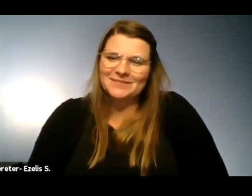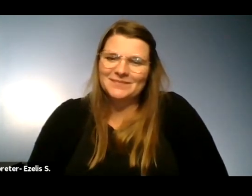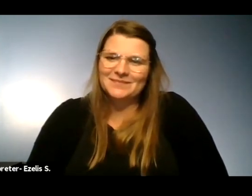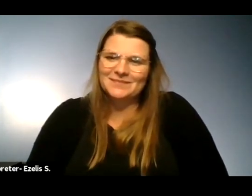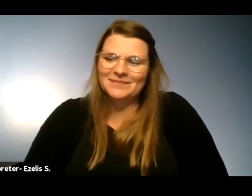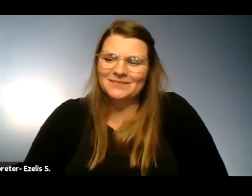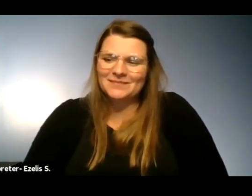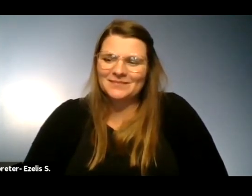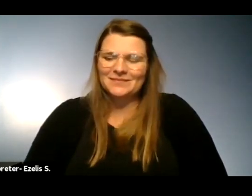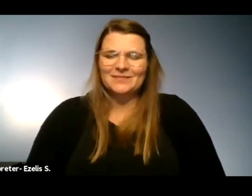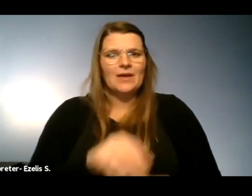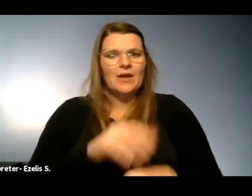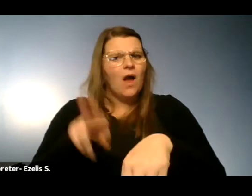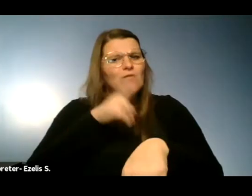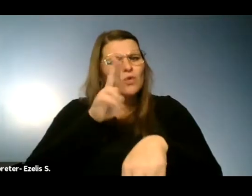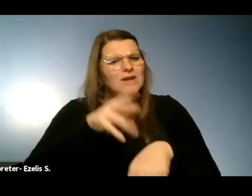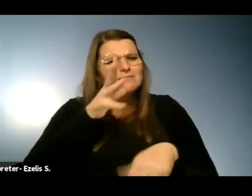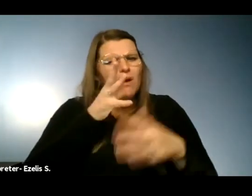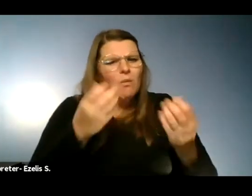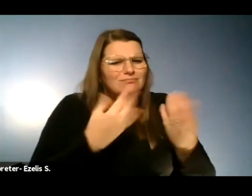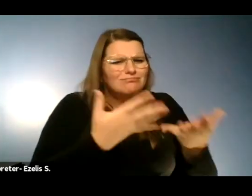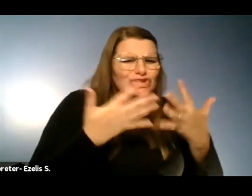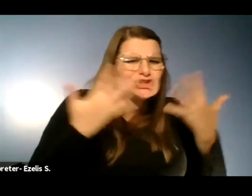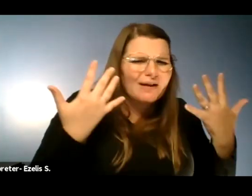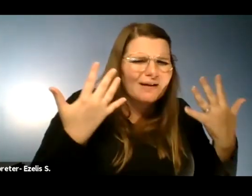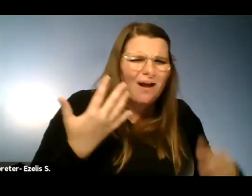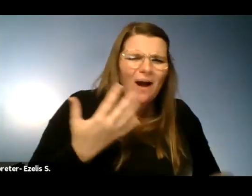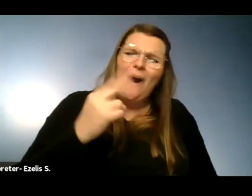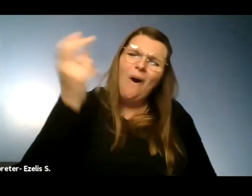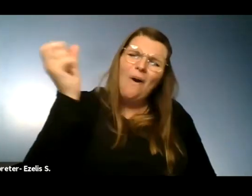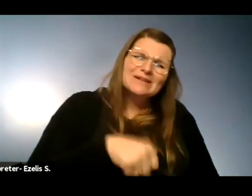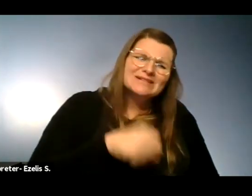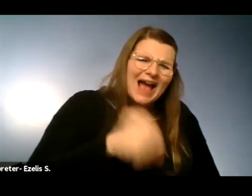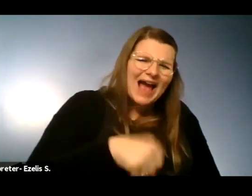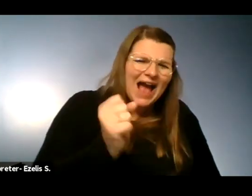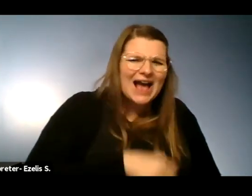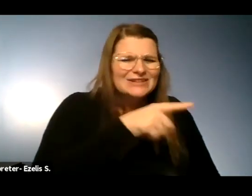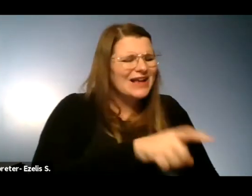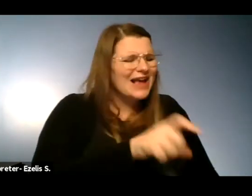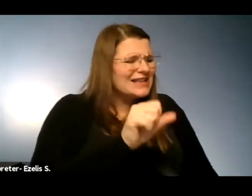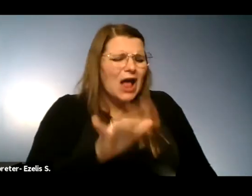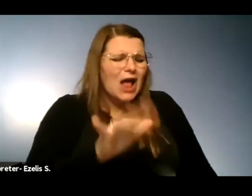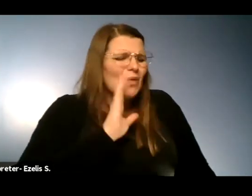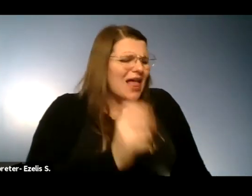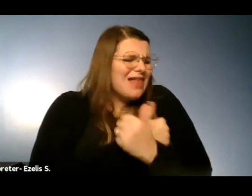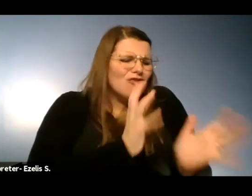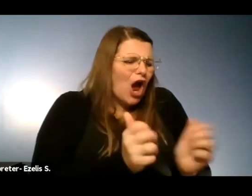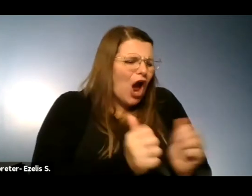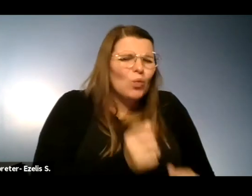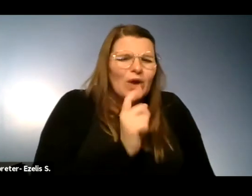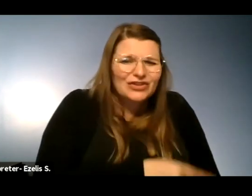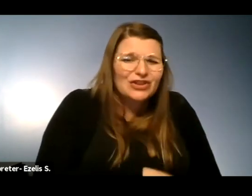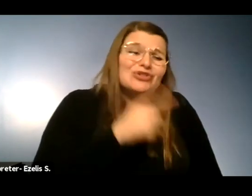Of course, Mom wanted to cheer him up. Oh, sure you do. Sally would love to talk to you. She's